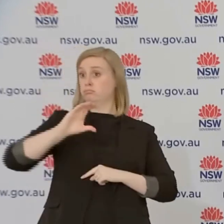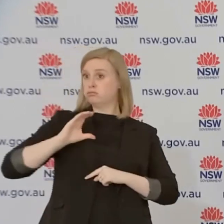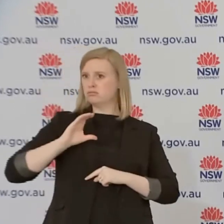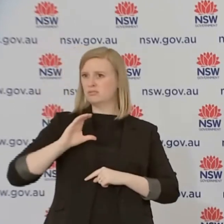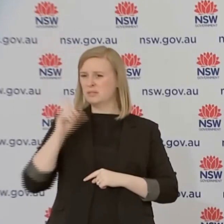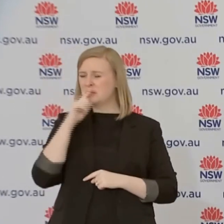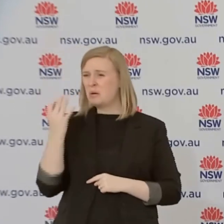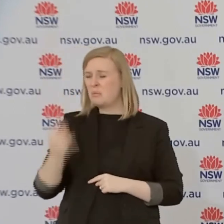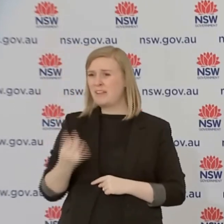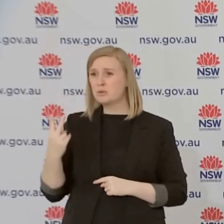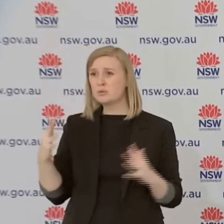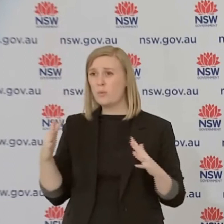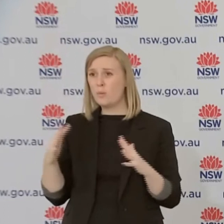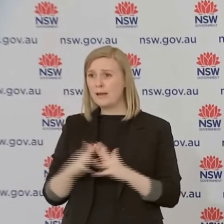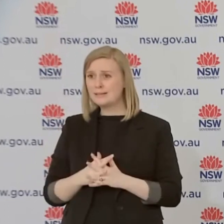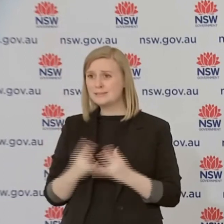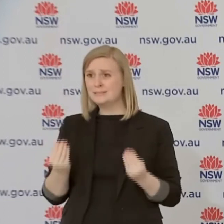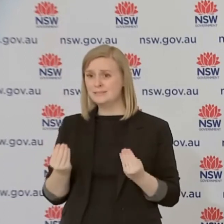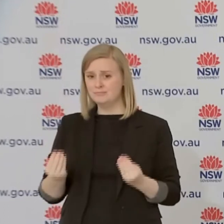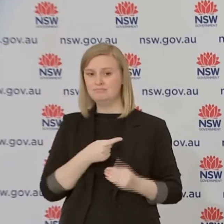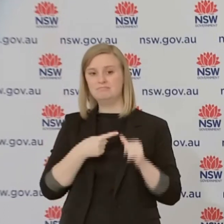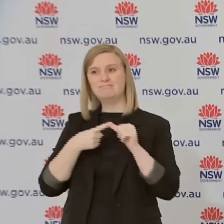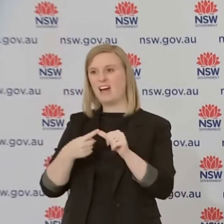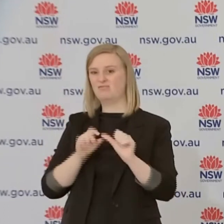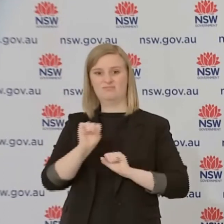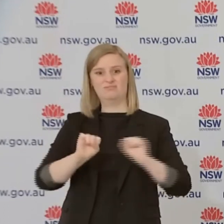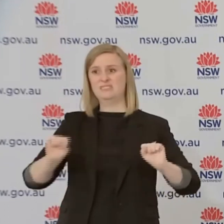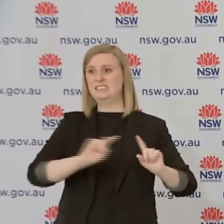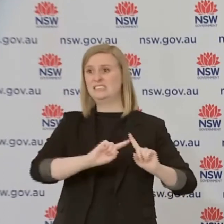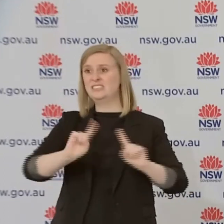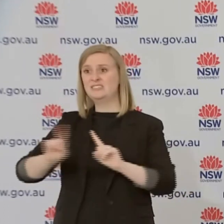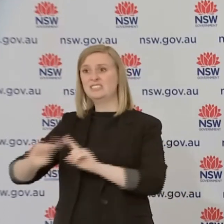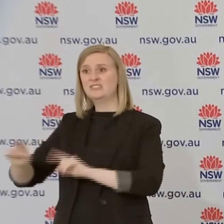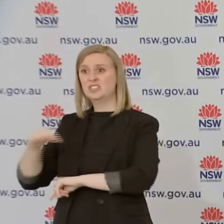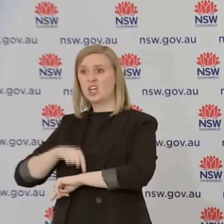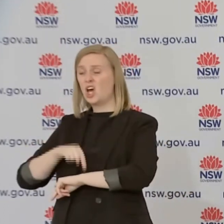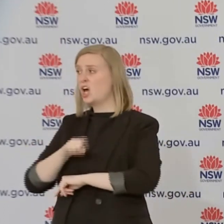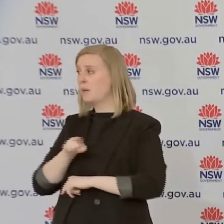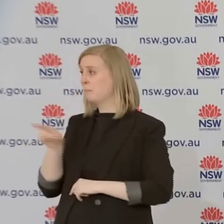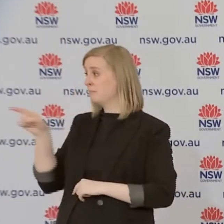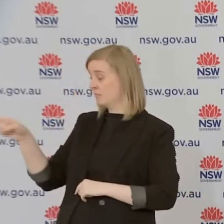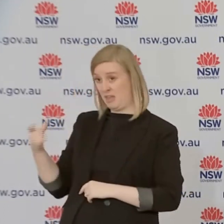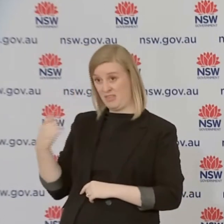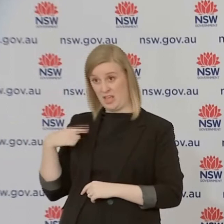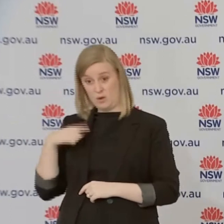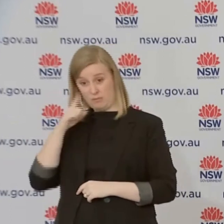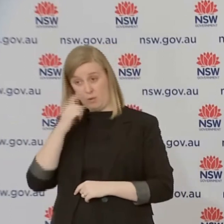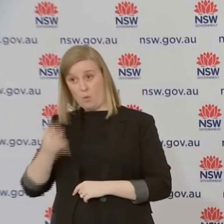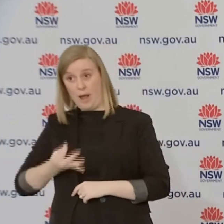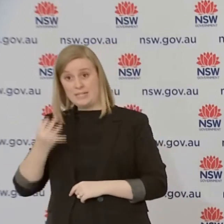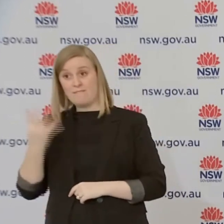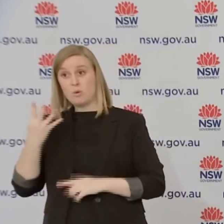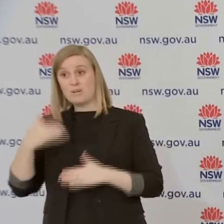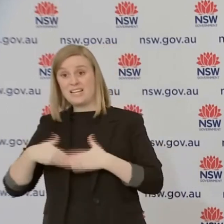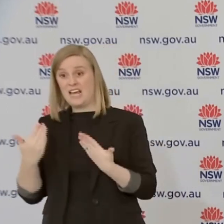turnaround. It varies. And I'll be getting an update later today or early tomorrow morning. But is that the reason for those people who are waiting 14 days? Is that